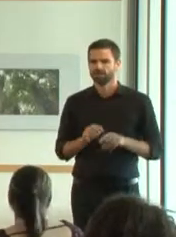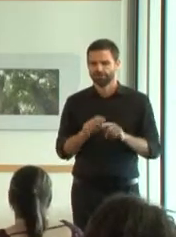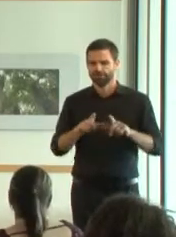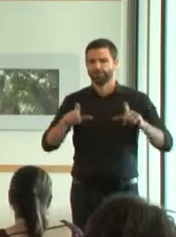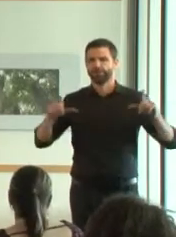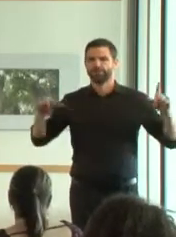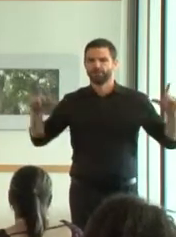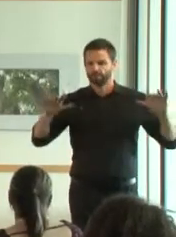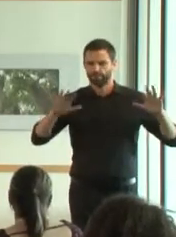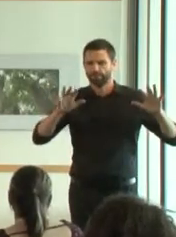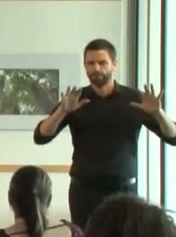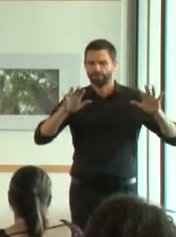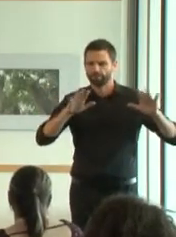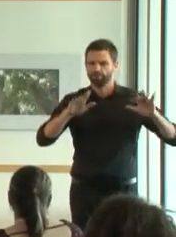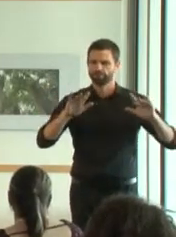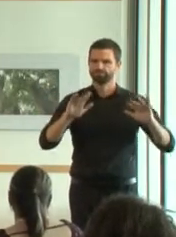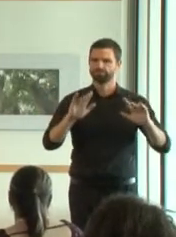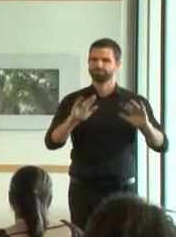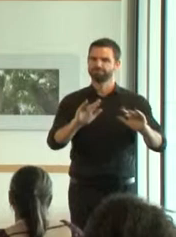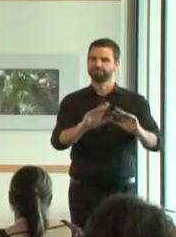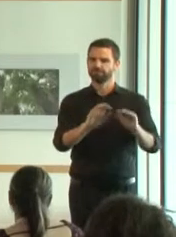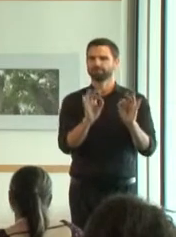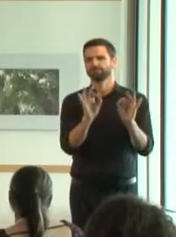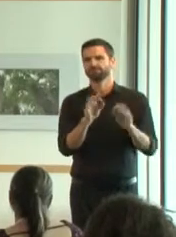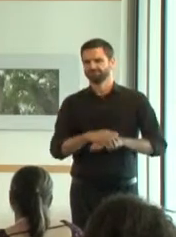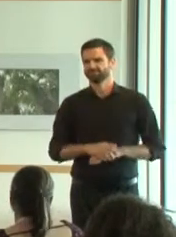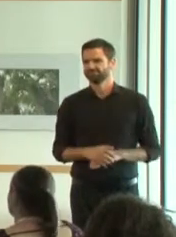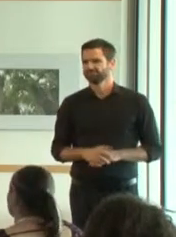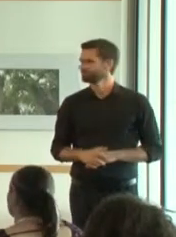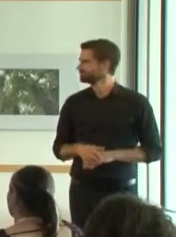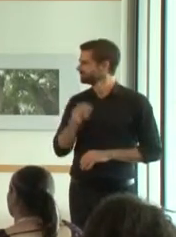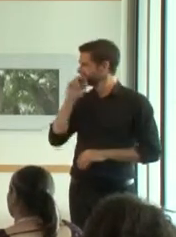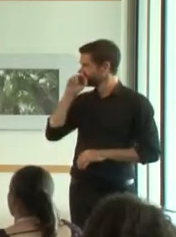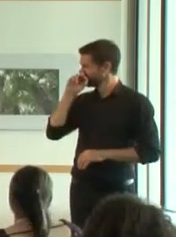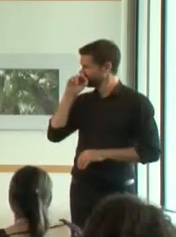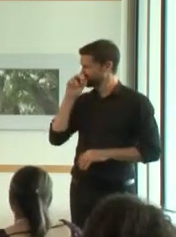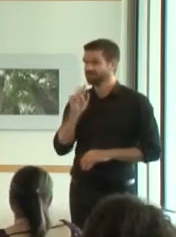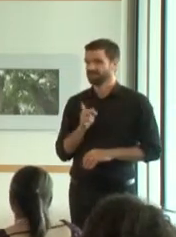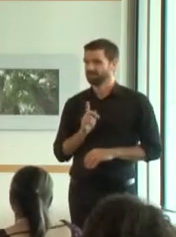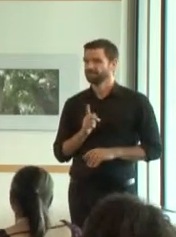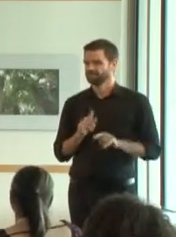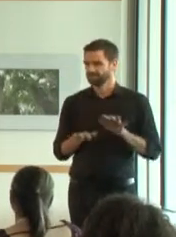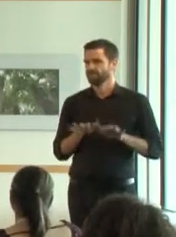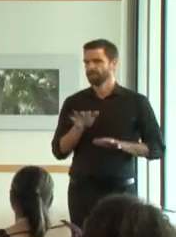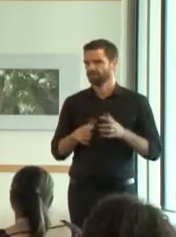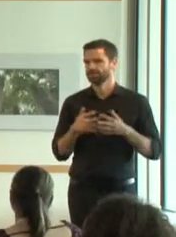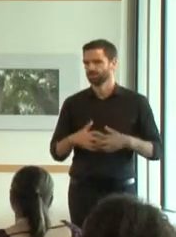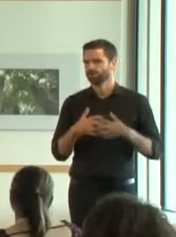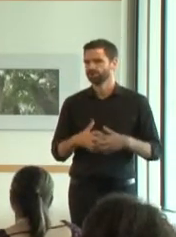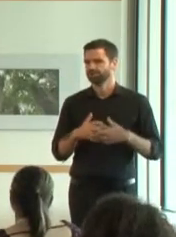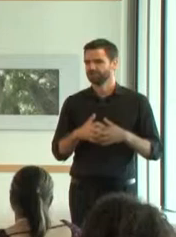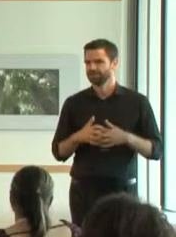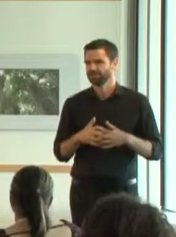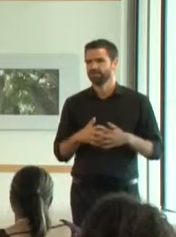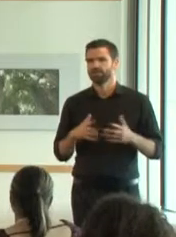kind of blurry stuff going on, and it eventually loads in until you get a nice crisp picture. And that's that kind of technology doing its thing